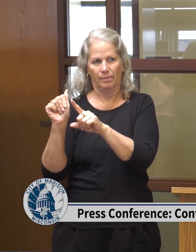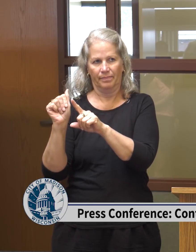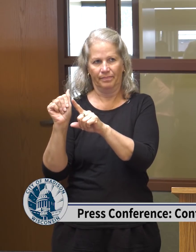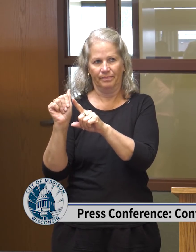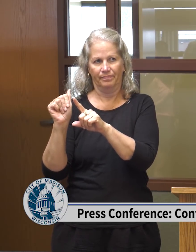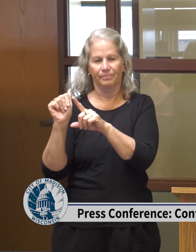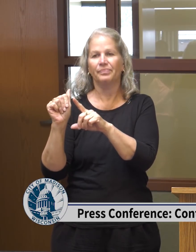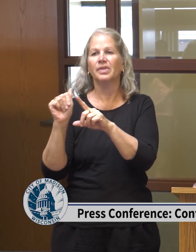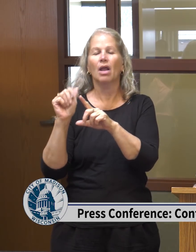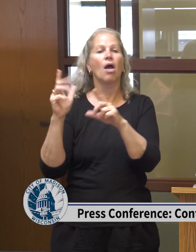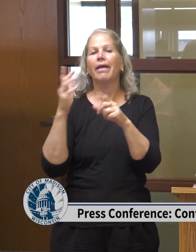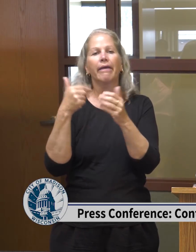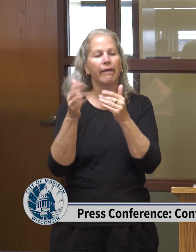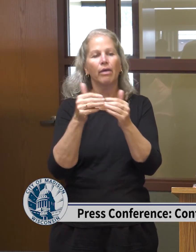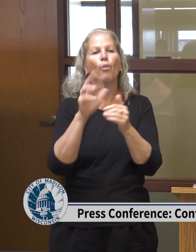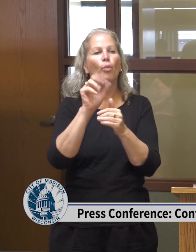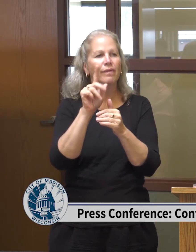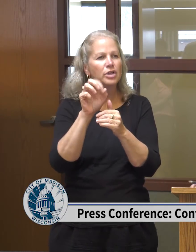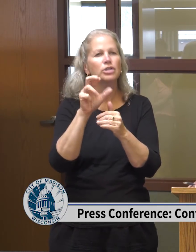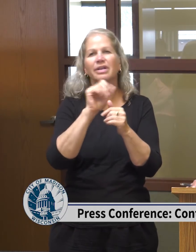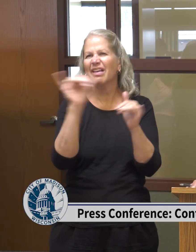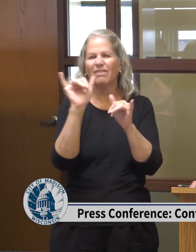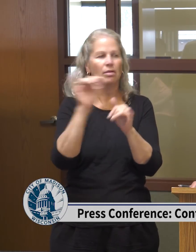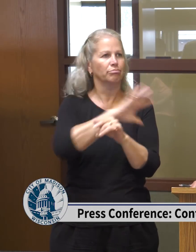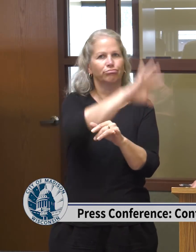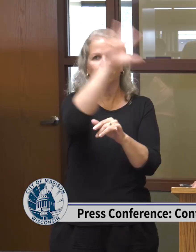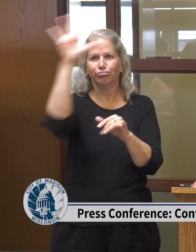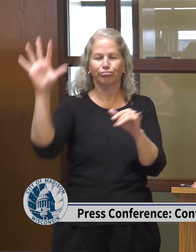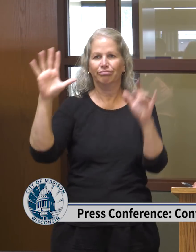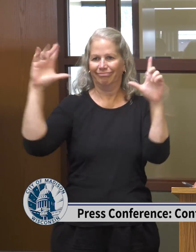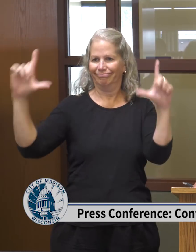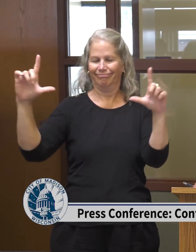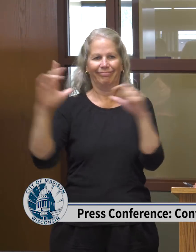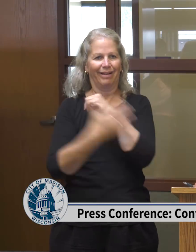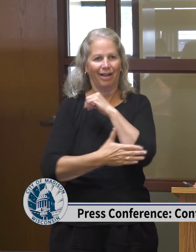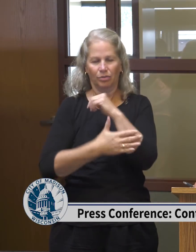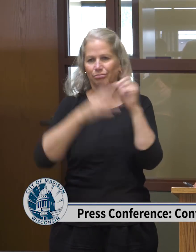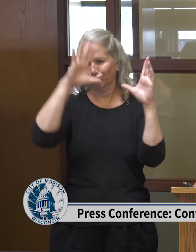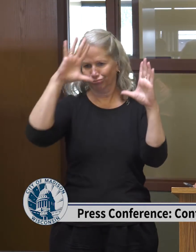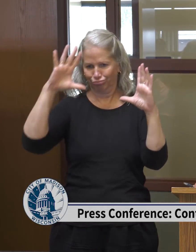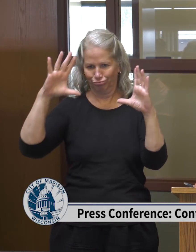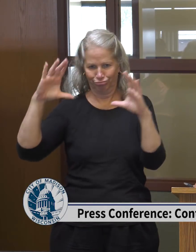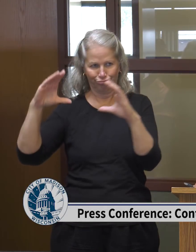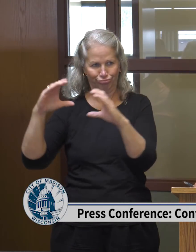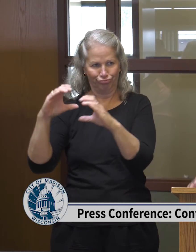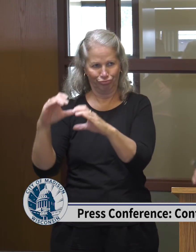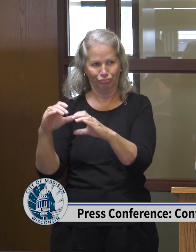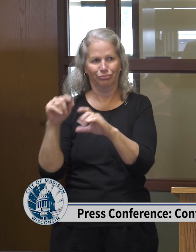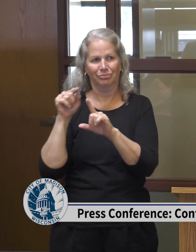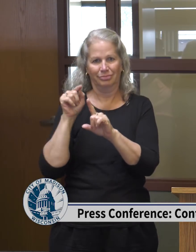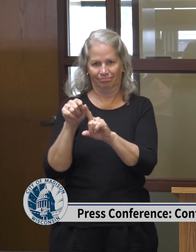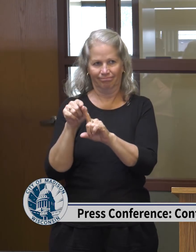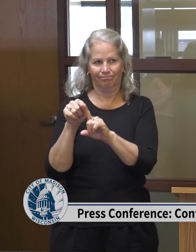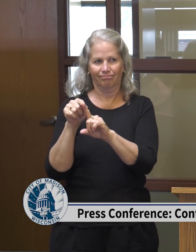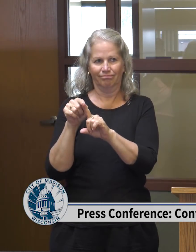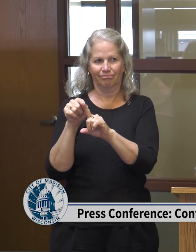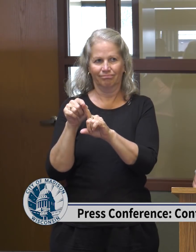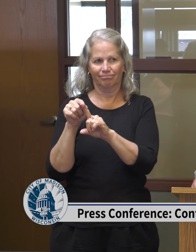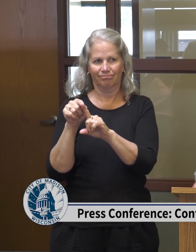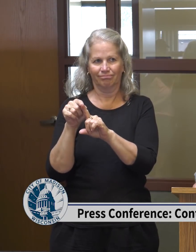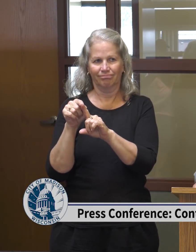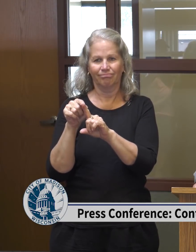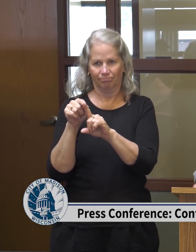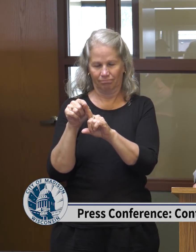that can create additional problems in the Lake Monona area,